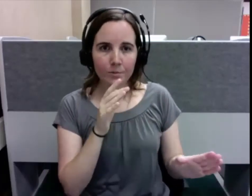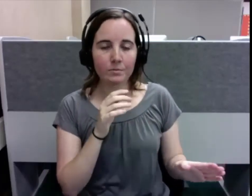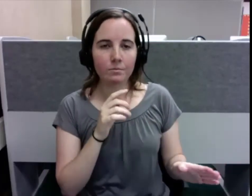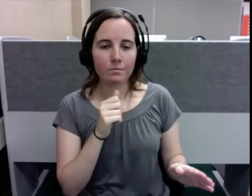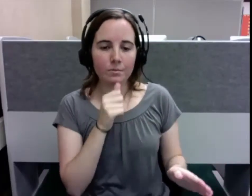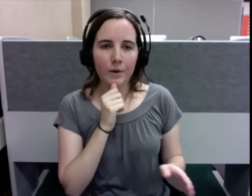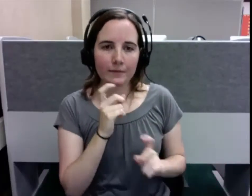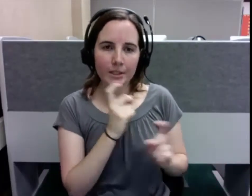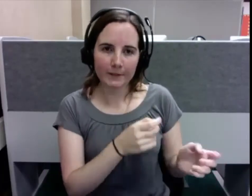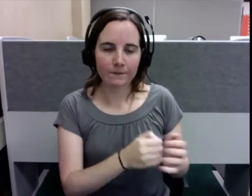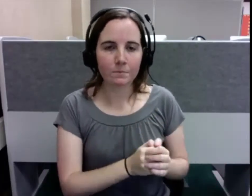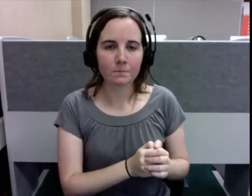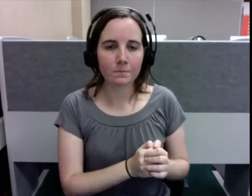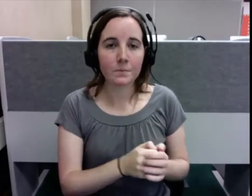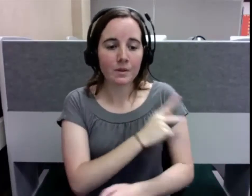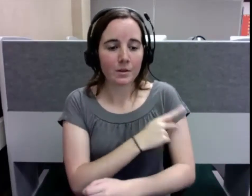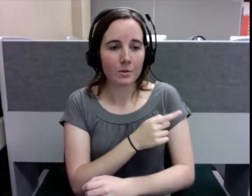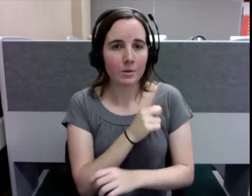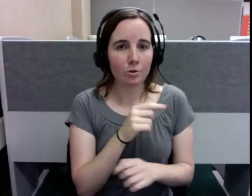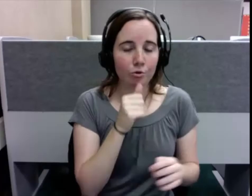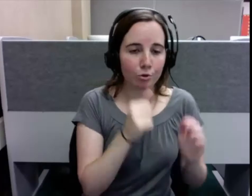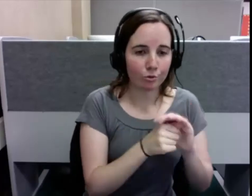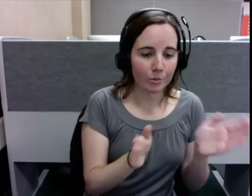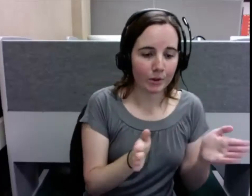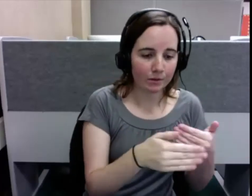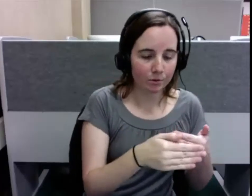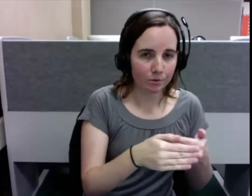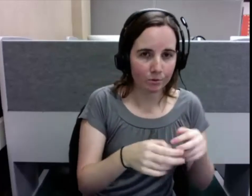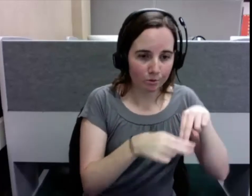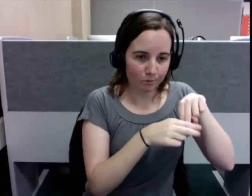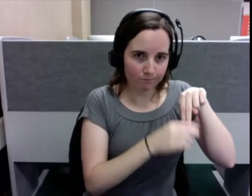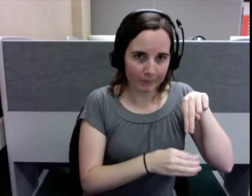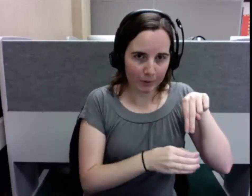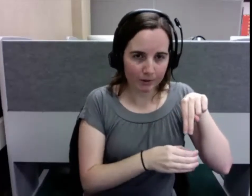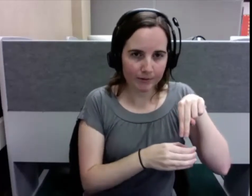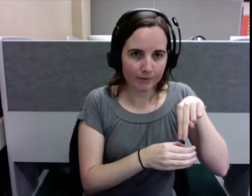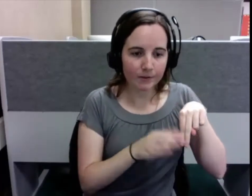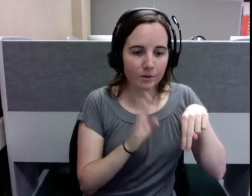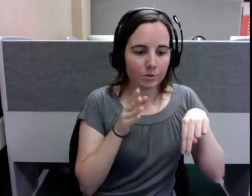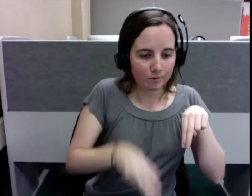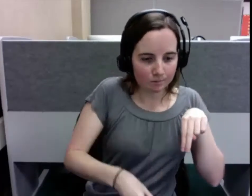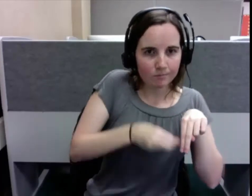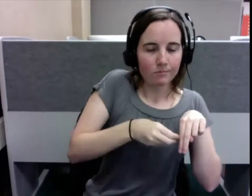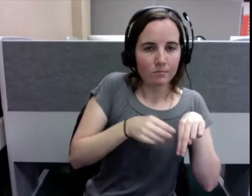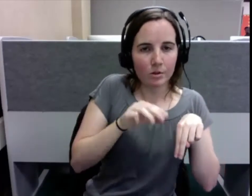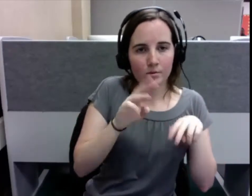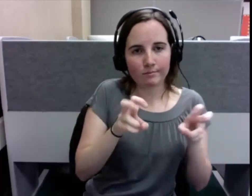shorts that are called moon pants because the patient is going to moon the doctor. The flap